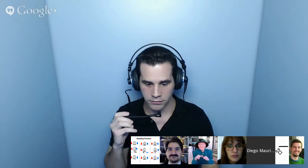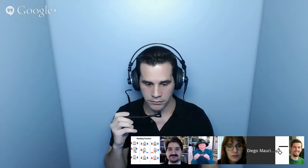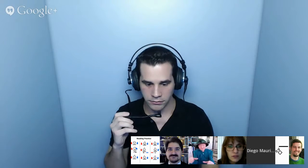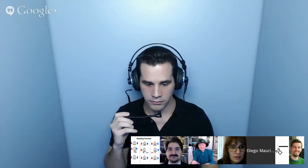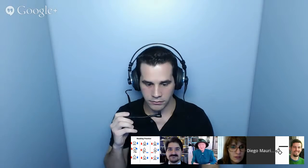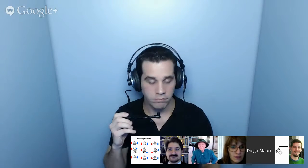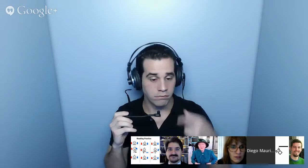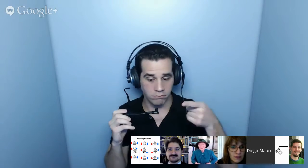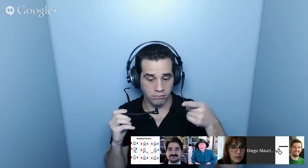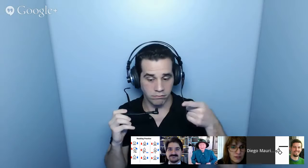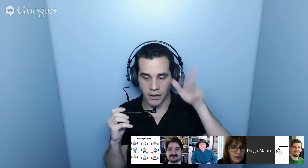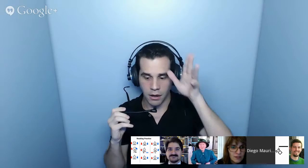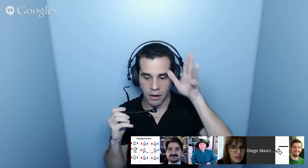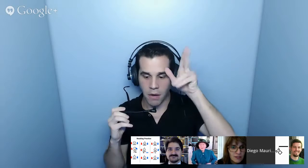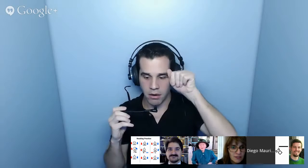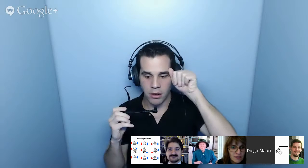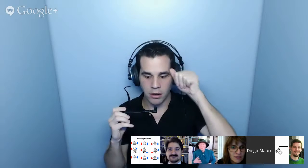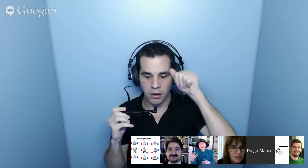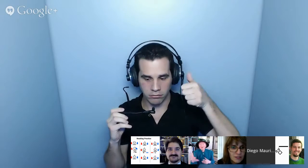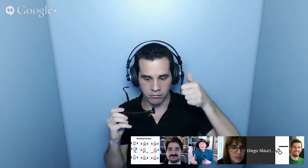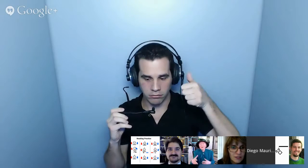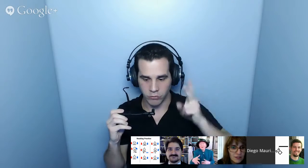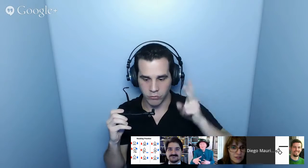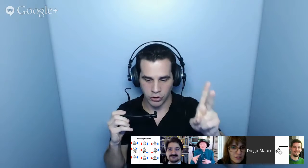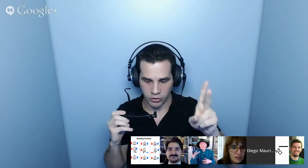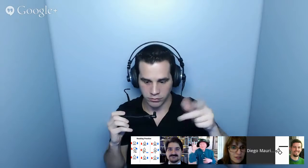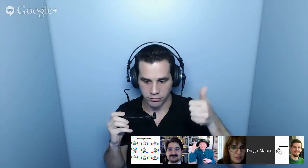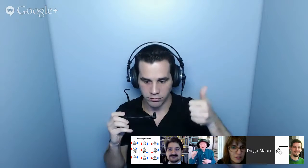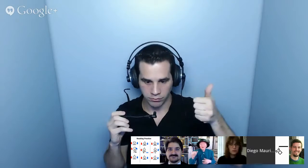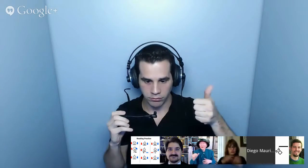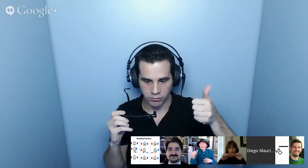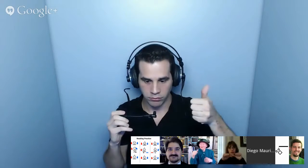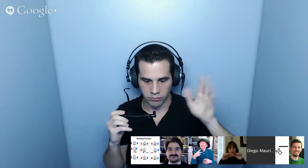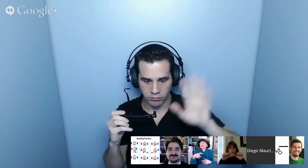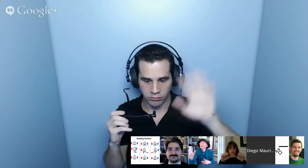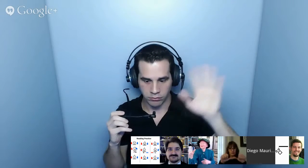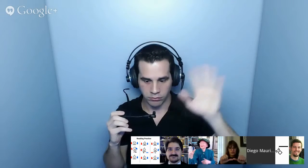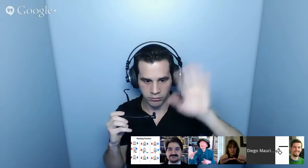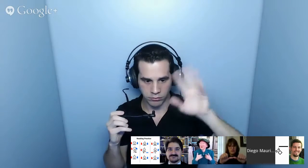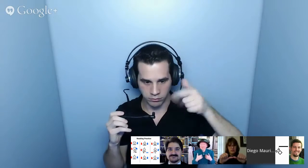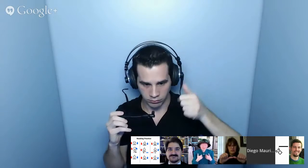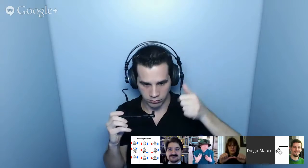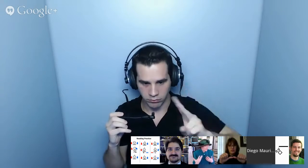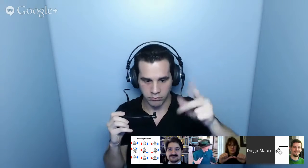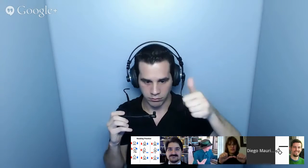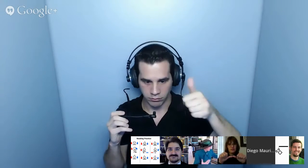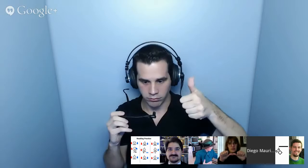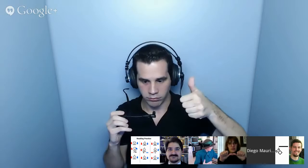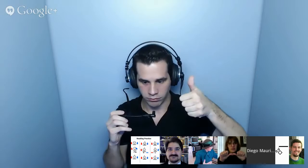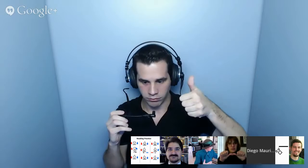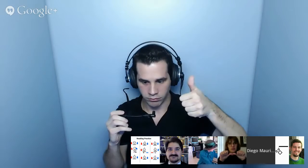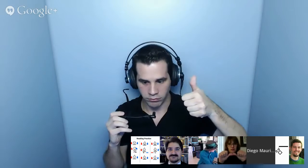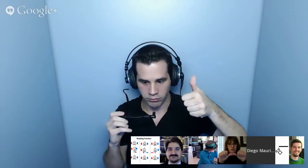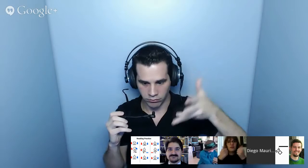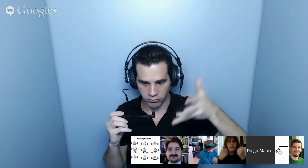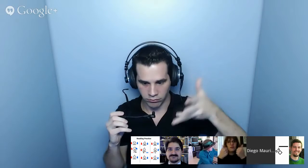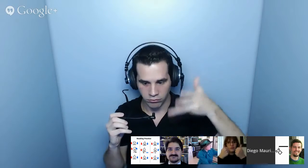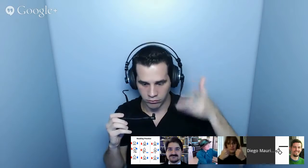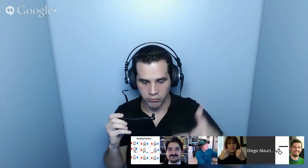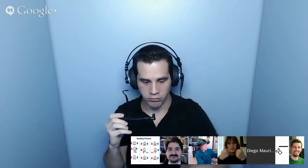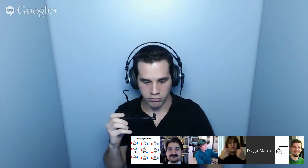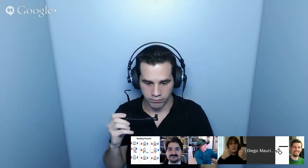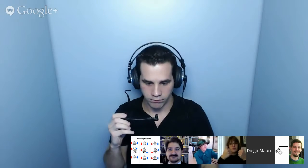Continue, continue if you can, like you were doing. Mariana, just continue. We've got, we have another,